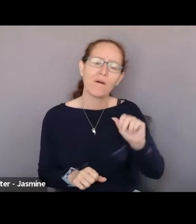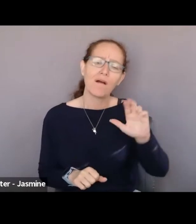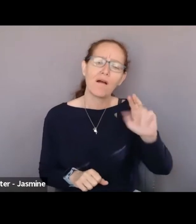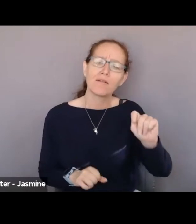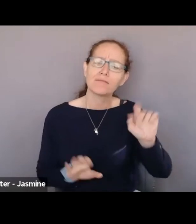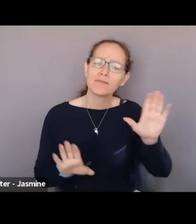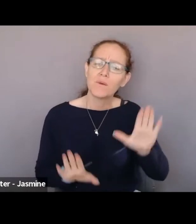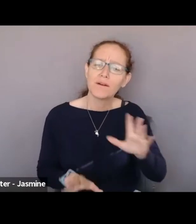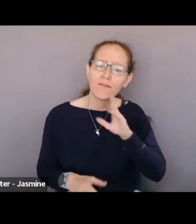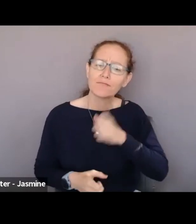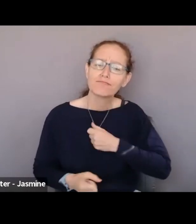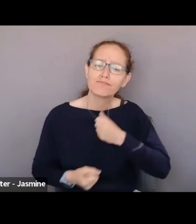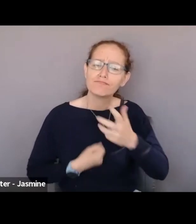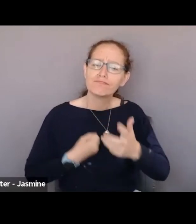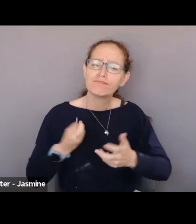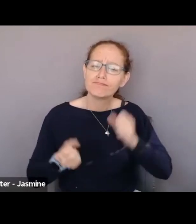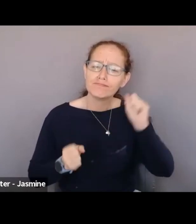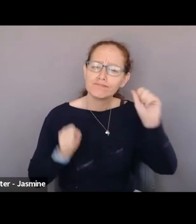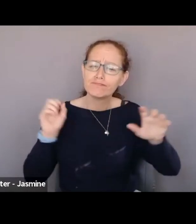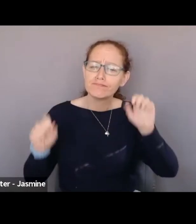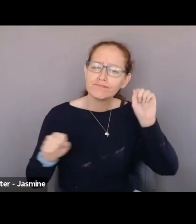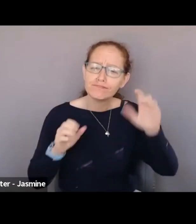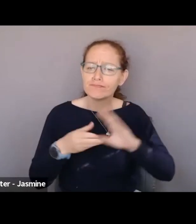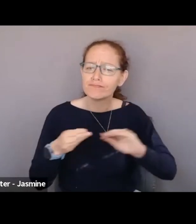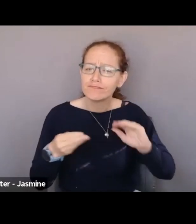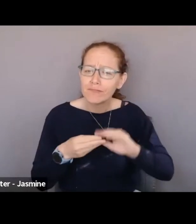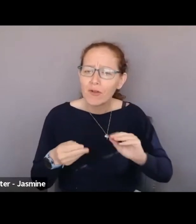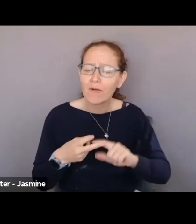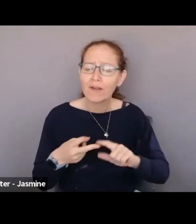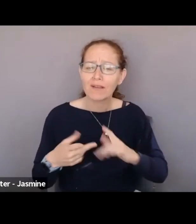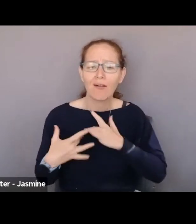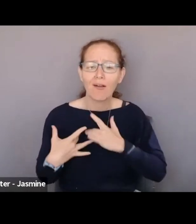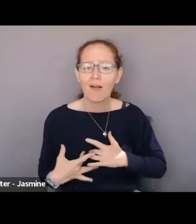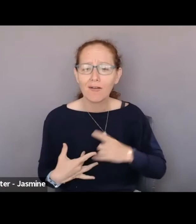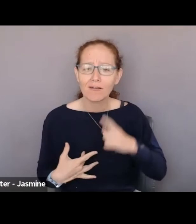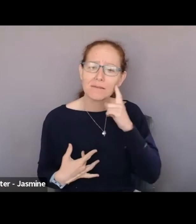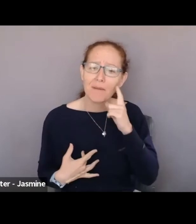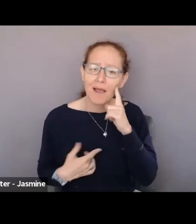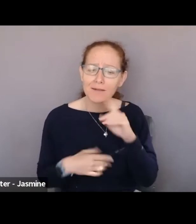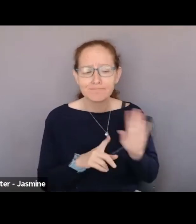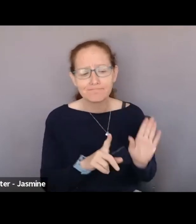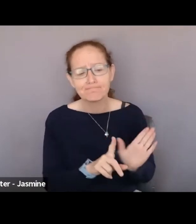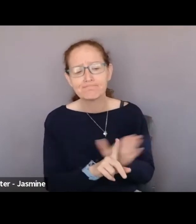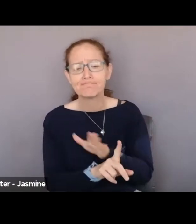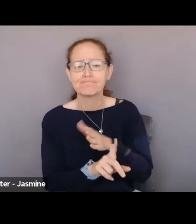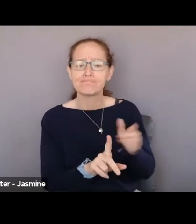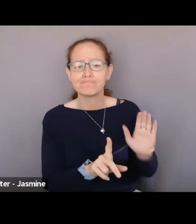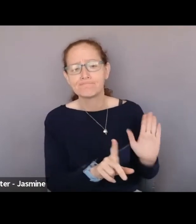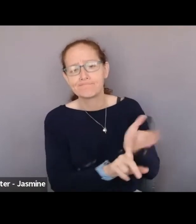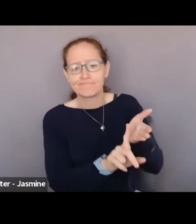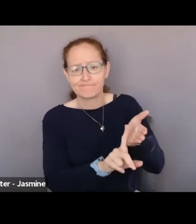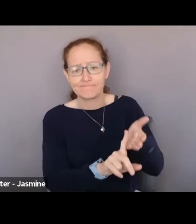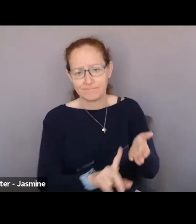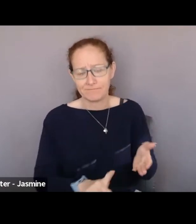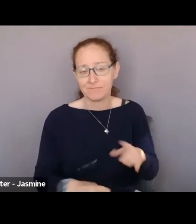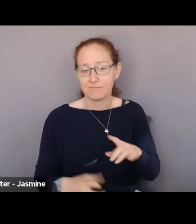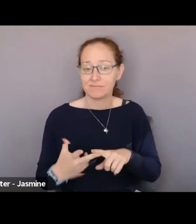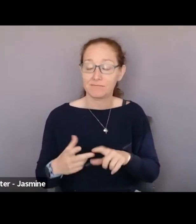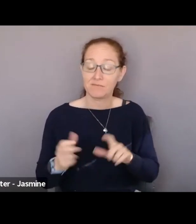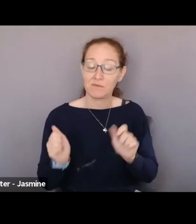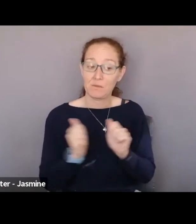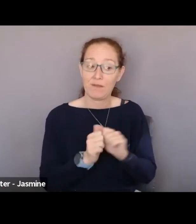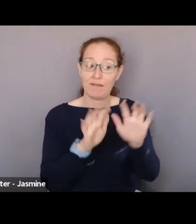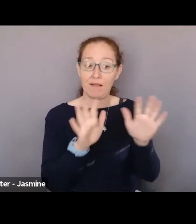and minds, and especially with the climate crisis, it can be a way to invite more people in who otherwise may